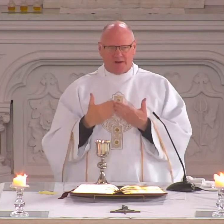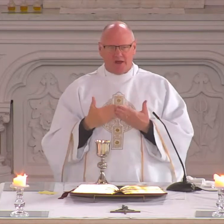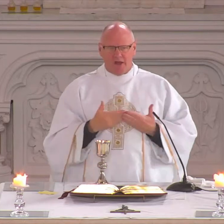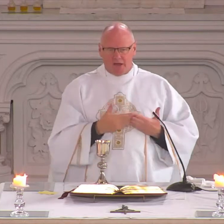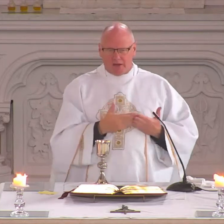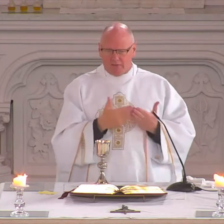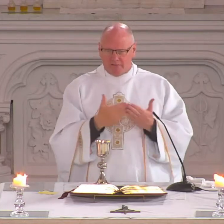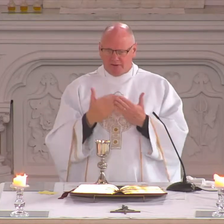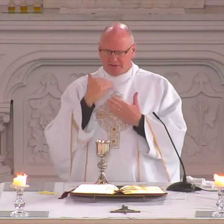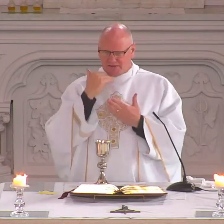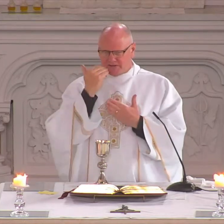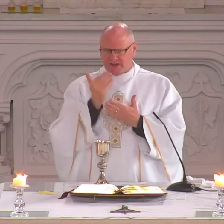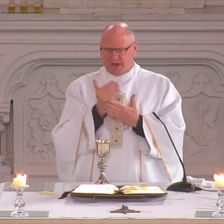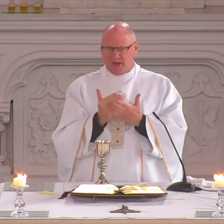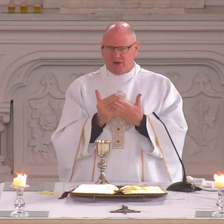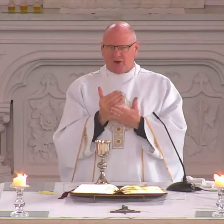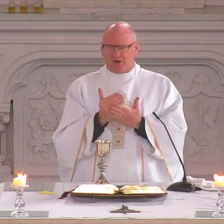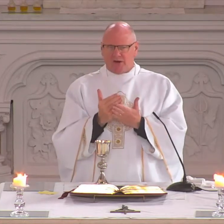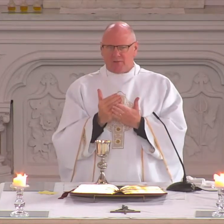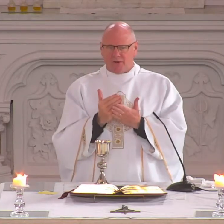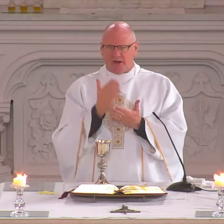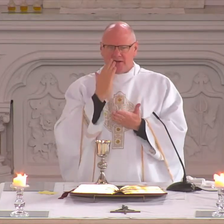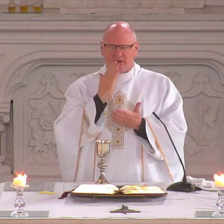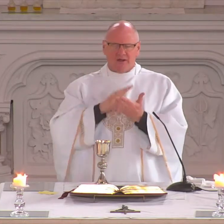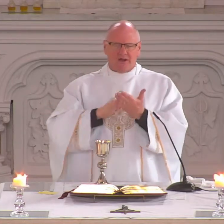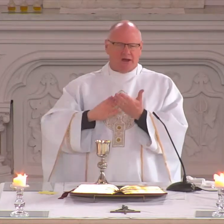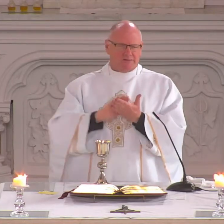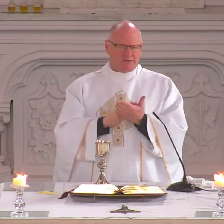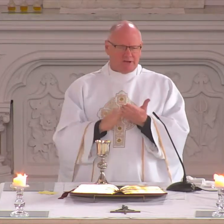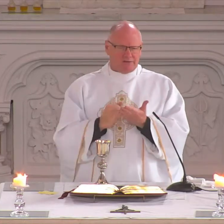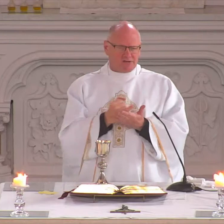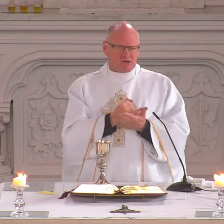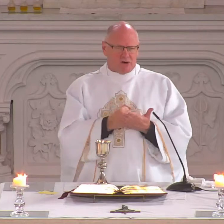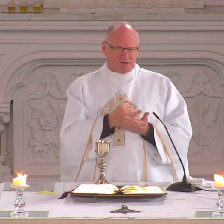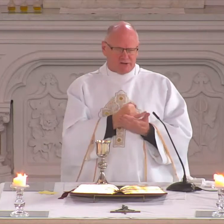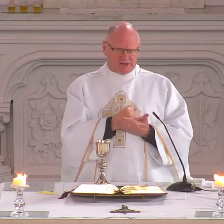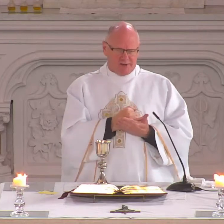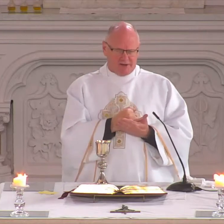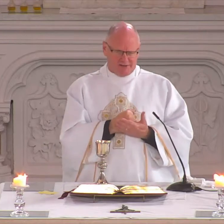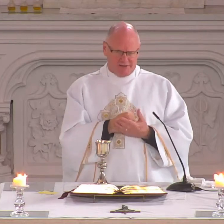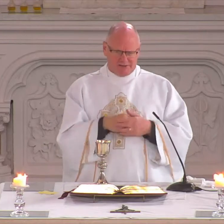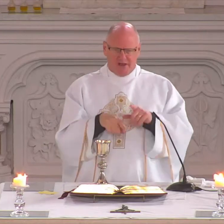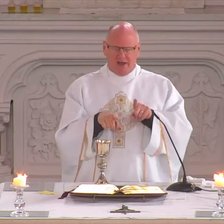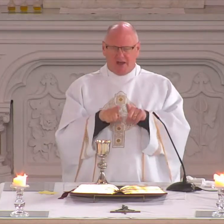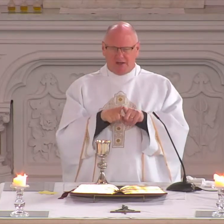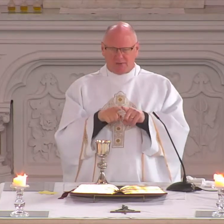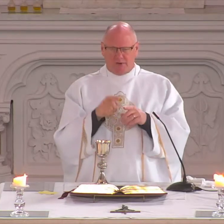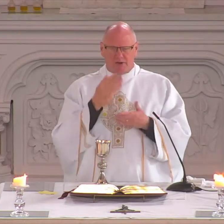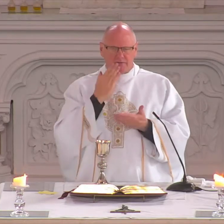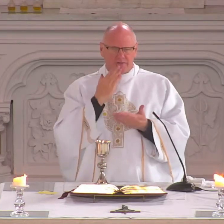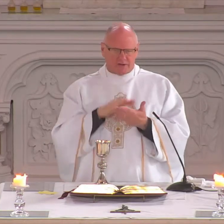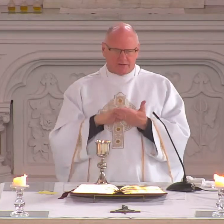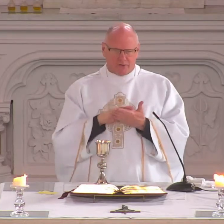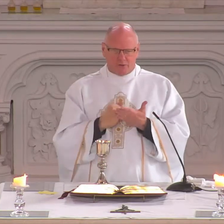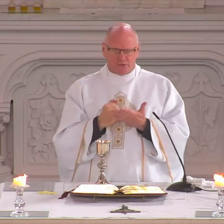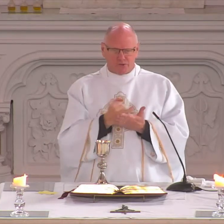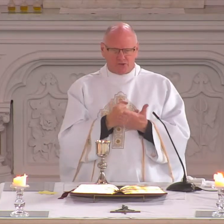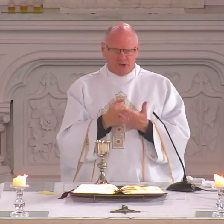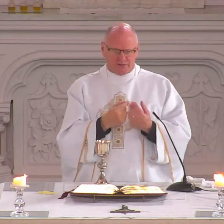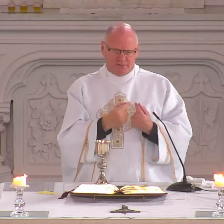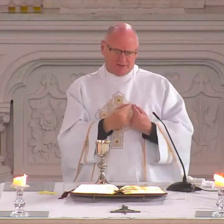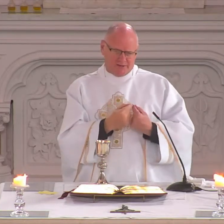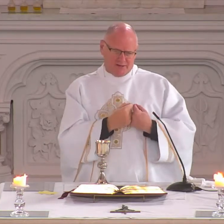heaven. Give us this day our daily bread, and forgive us our trespasses, as we forgive those